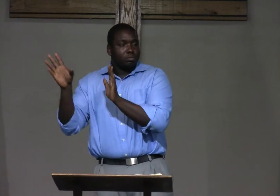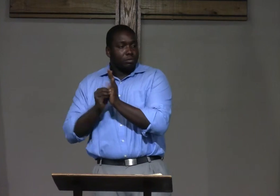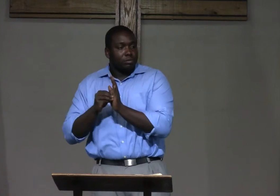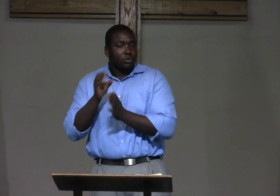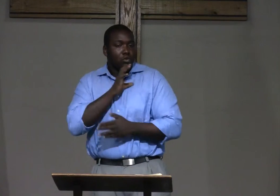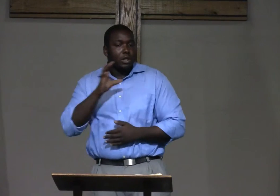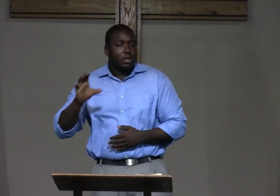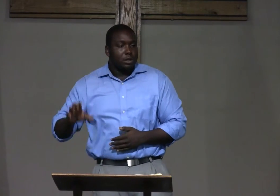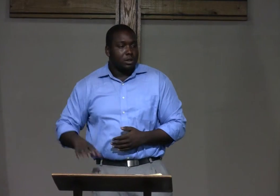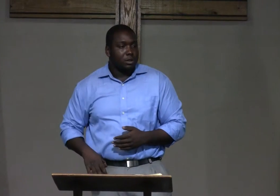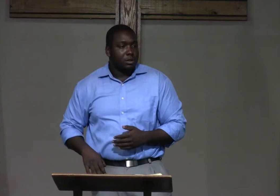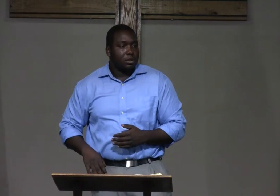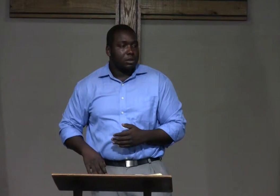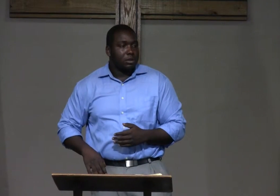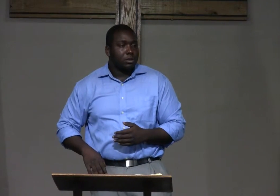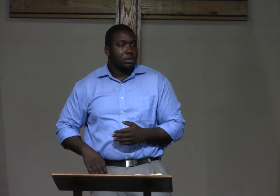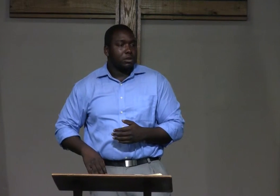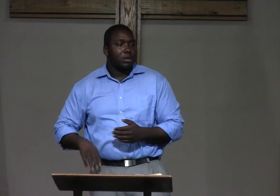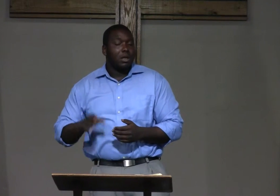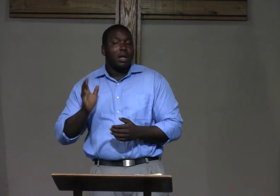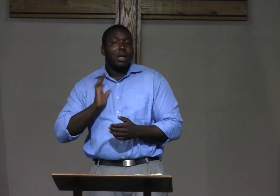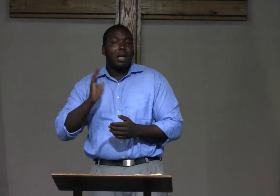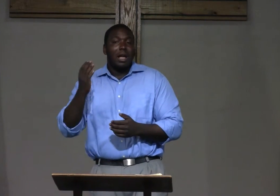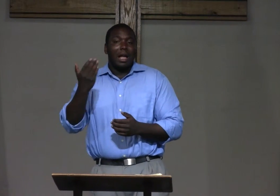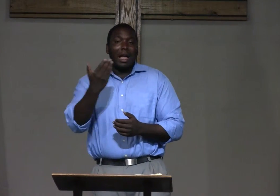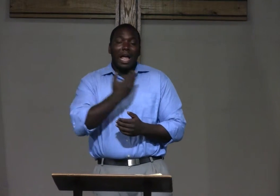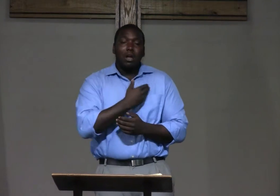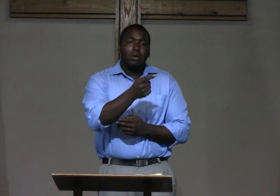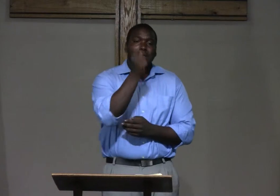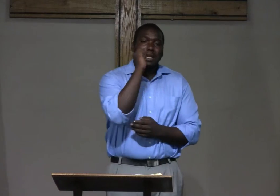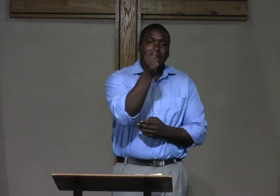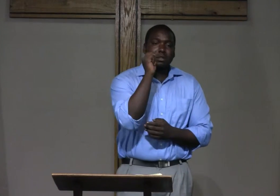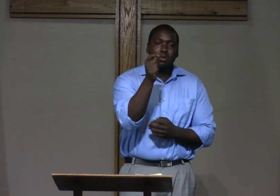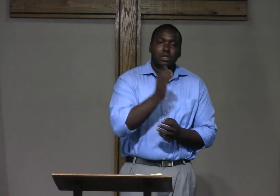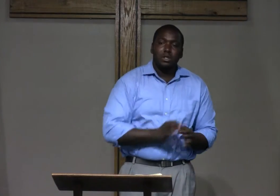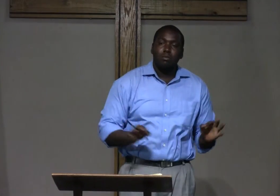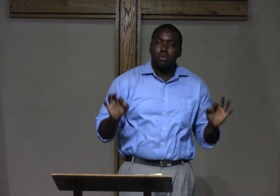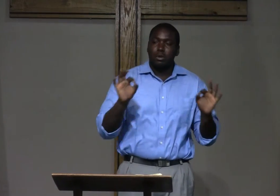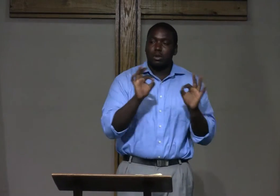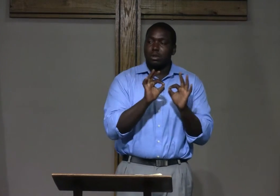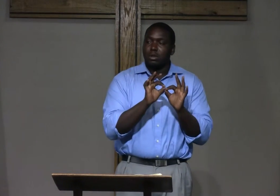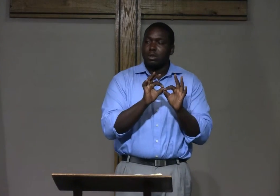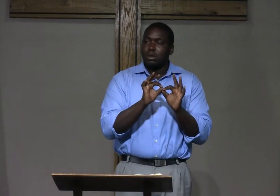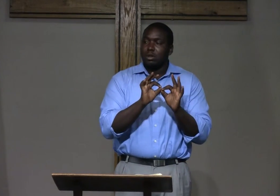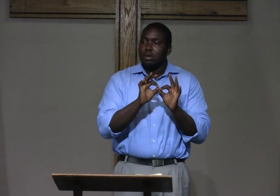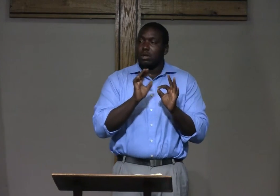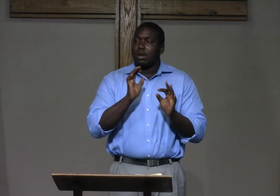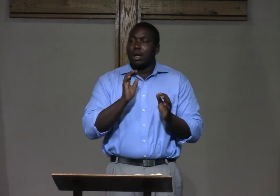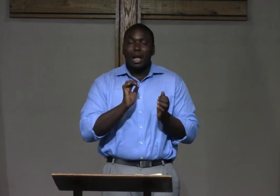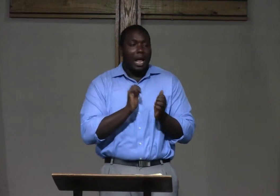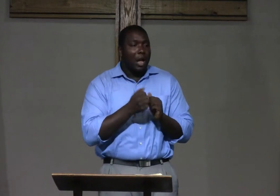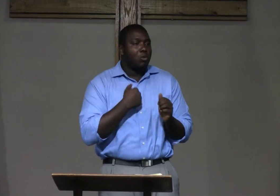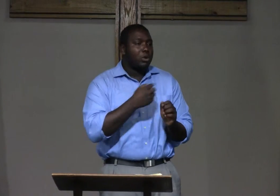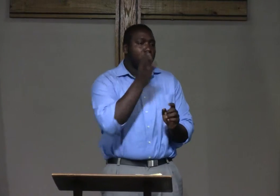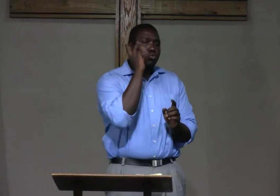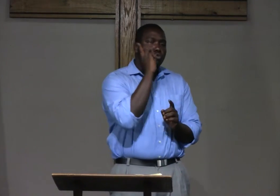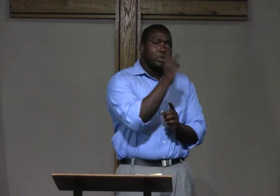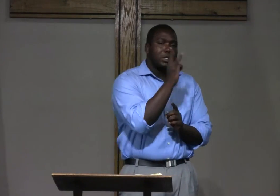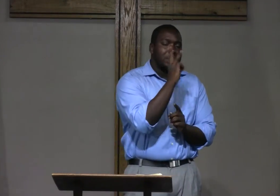We must emulate Christ's behavior. We must do what he has taught us. Our testimony is